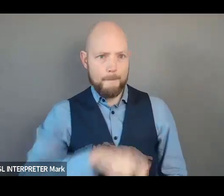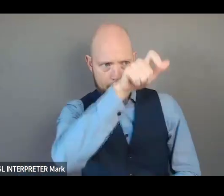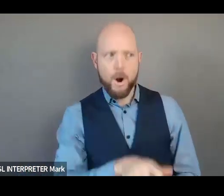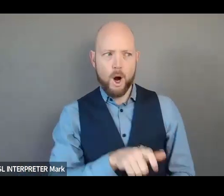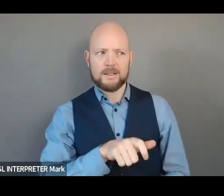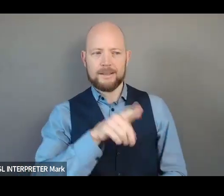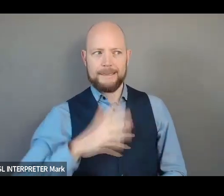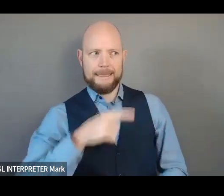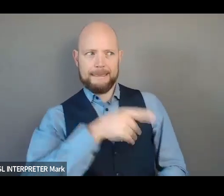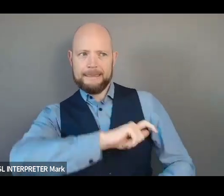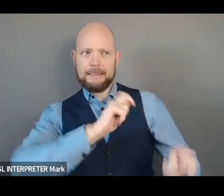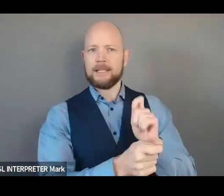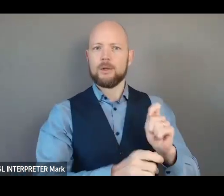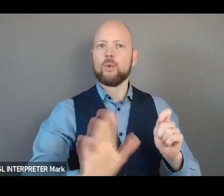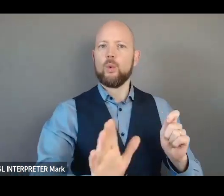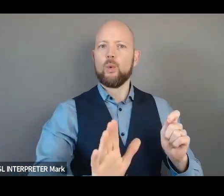working environment.